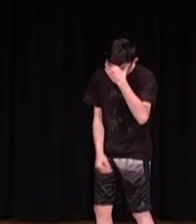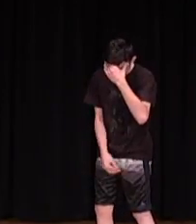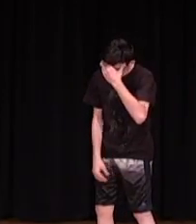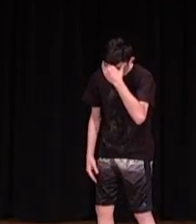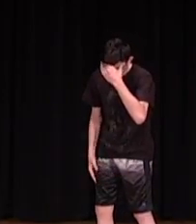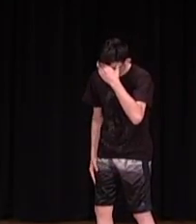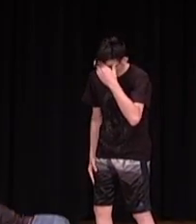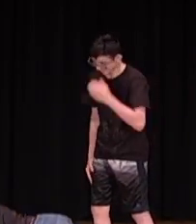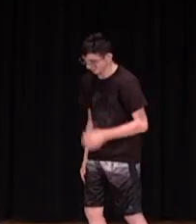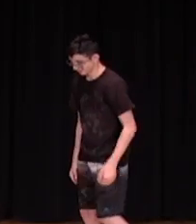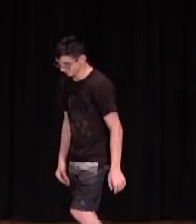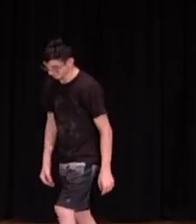Oh.